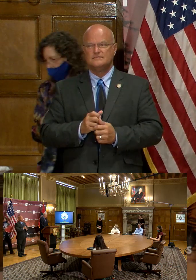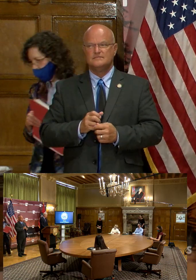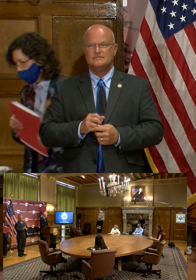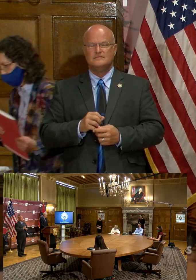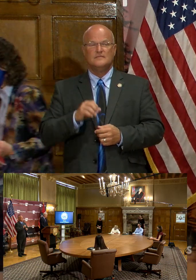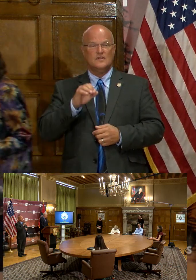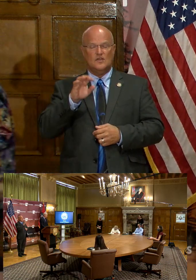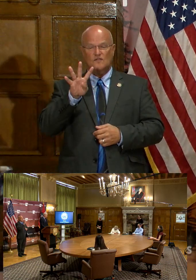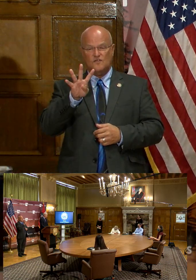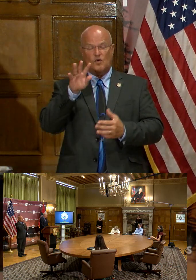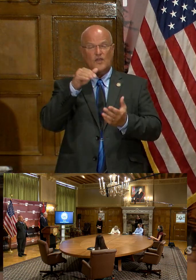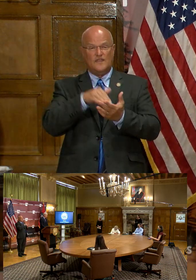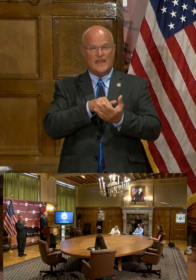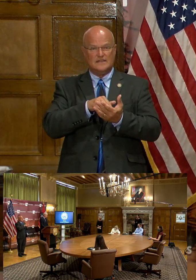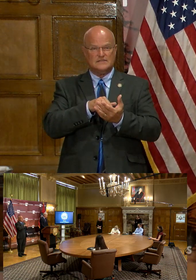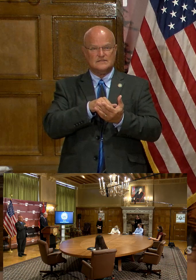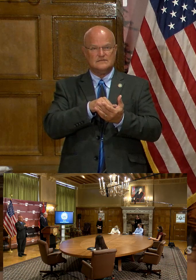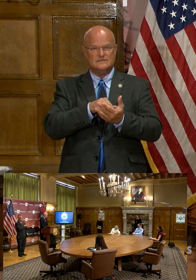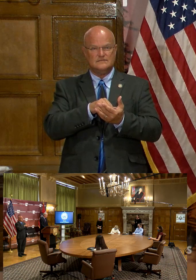Yeah, so there are